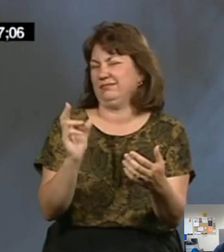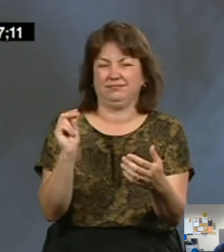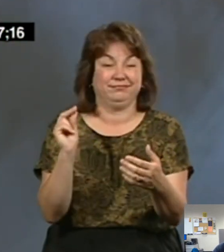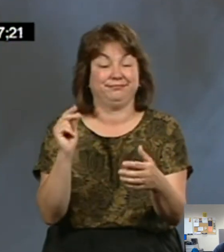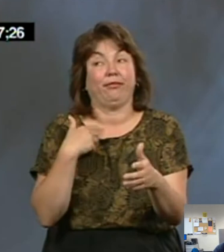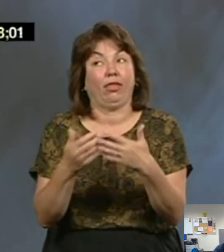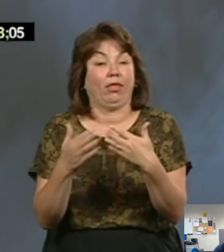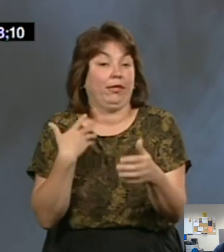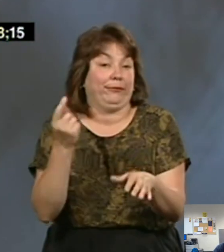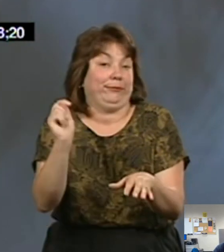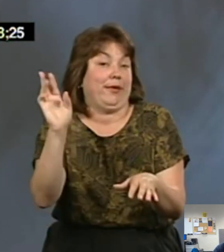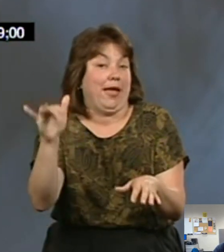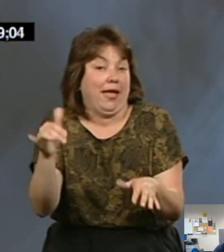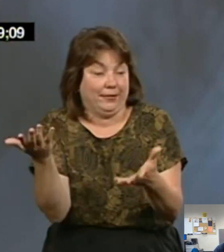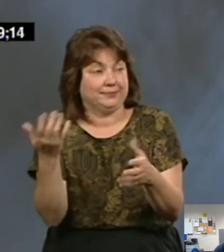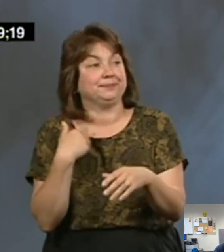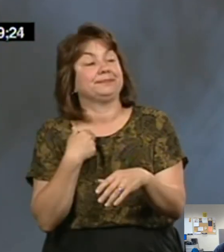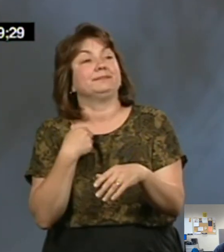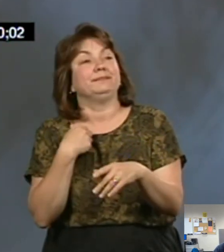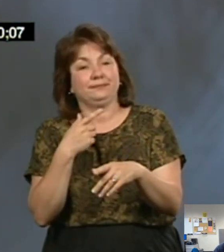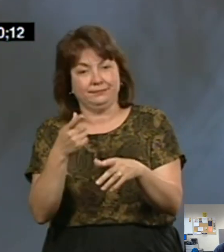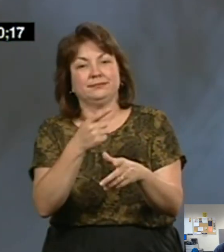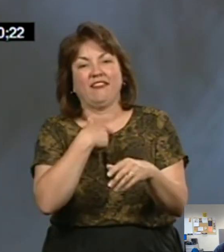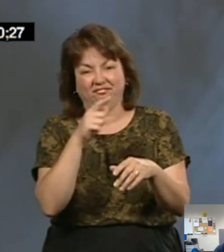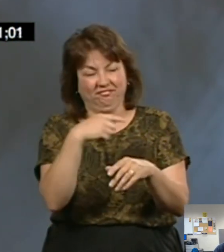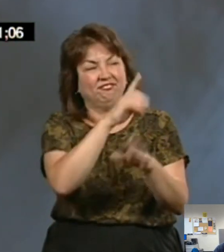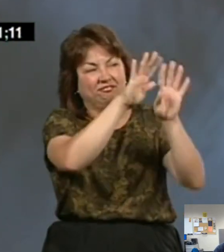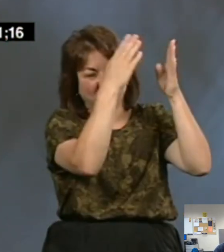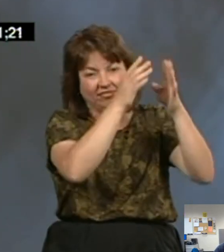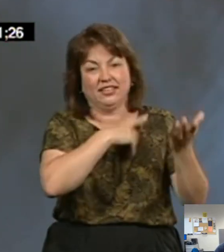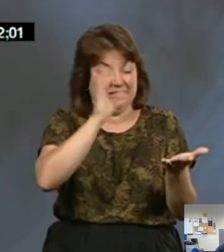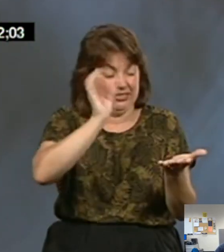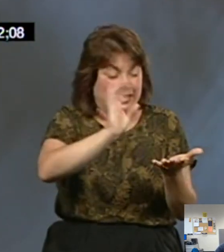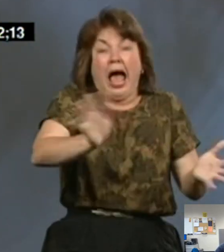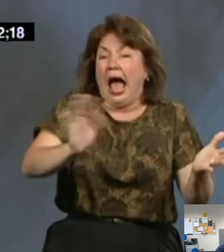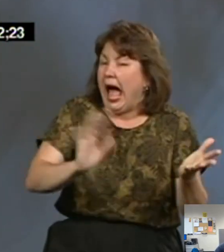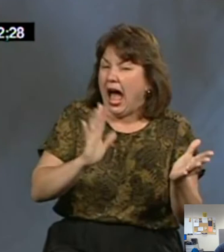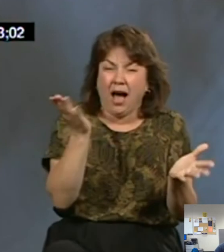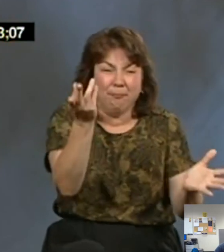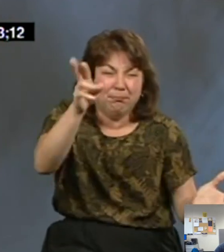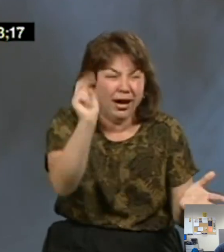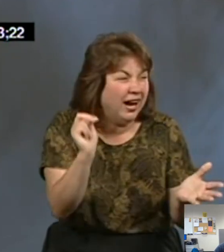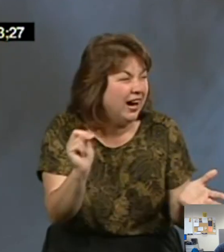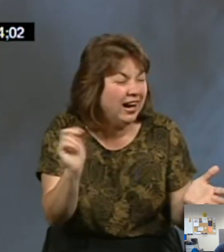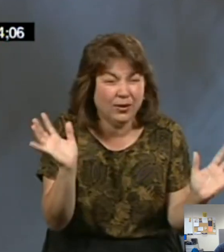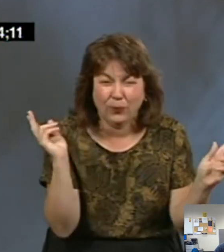The nurse had suggested something to do with meat, and I thought that was just a weird idea, so I was